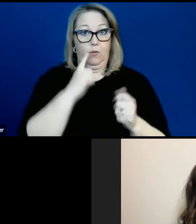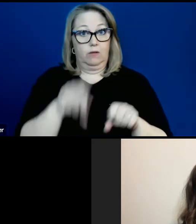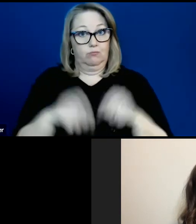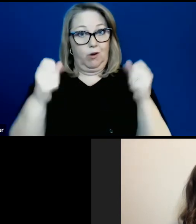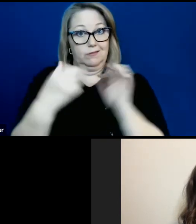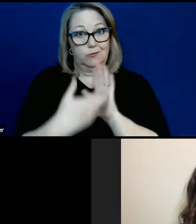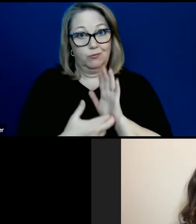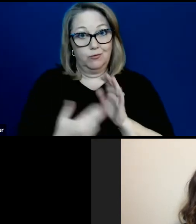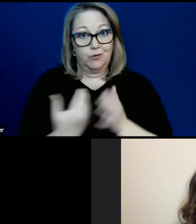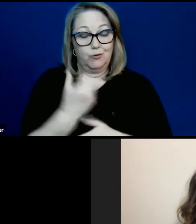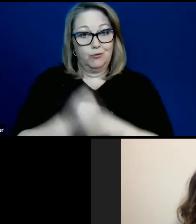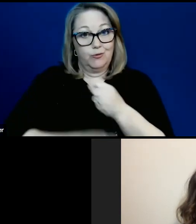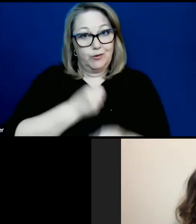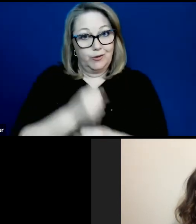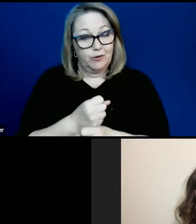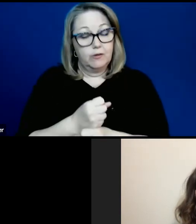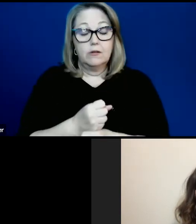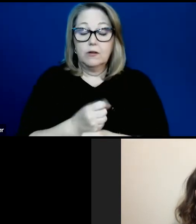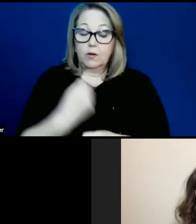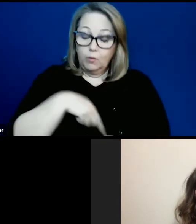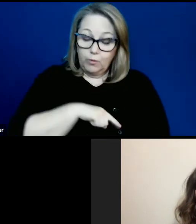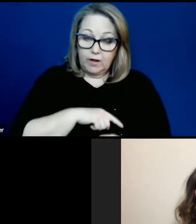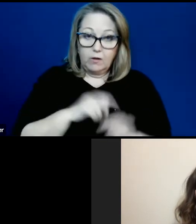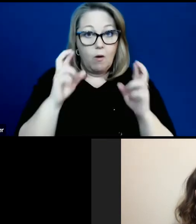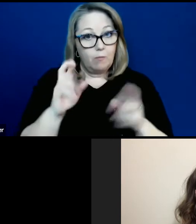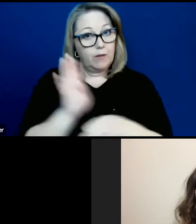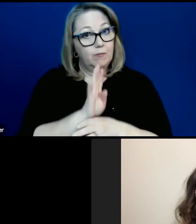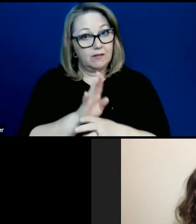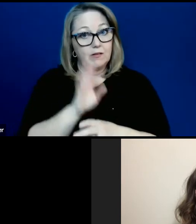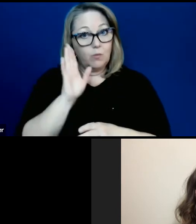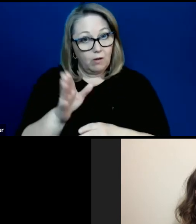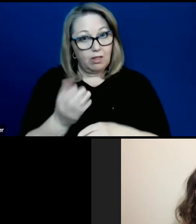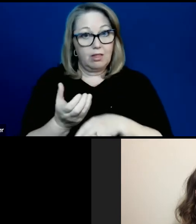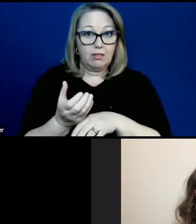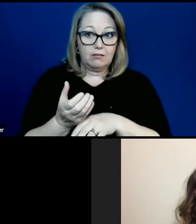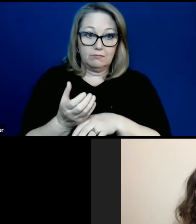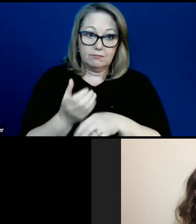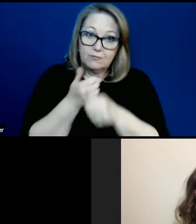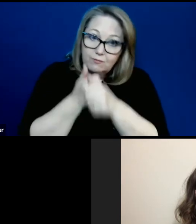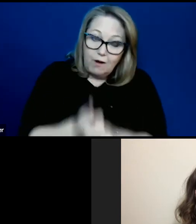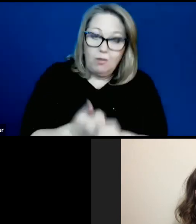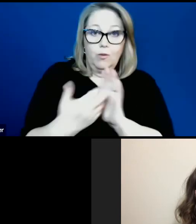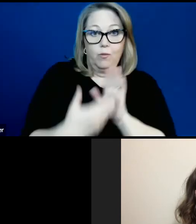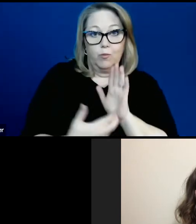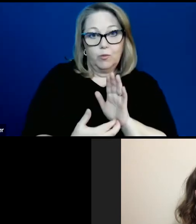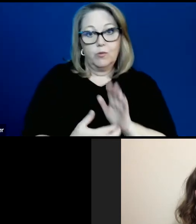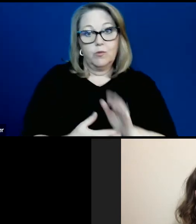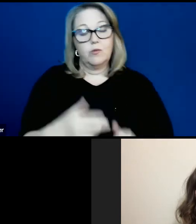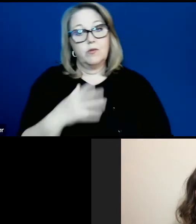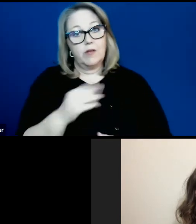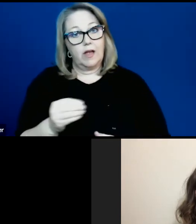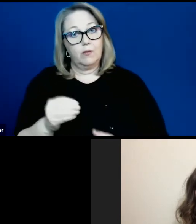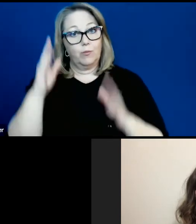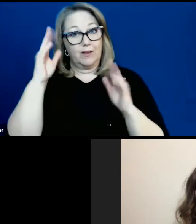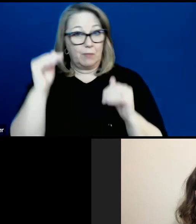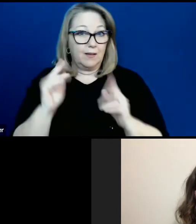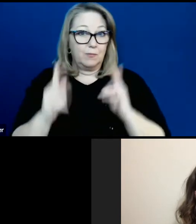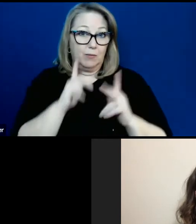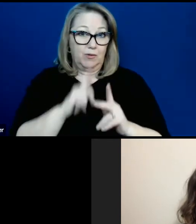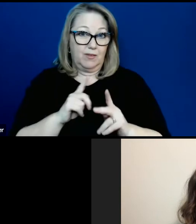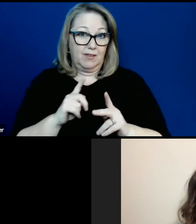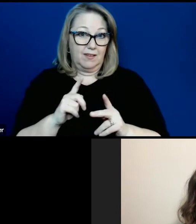the businesses to enforce the regulations that in place. It's up to the citizens, the patronized businesses that enforce the regulations. And